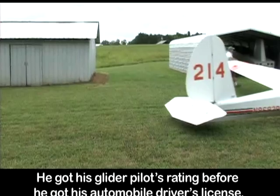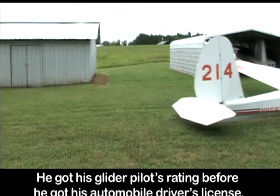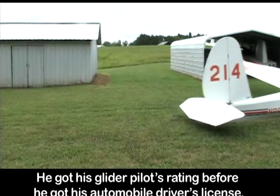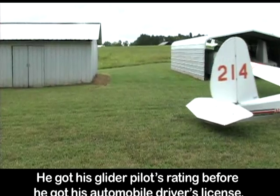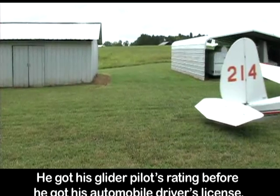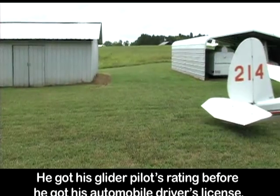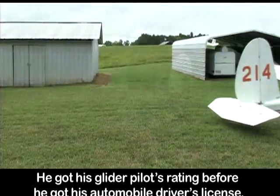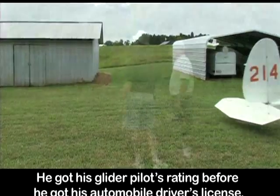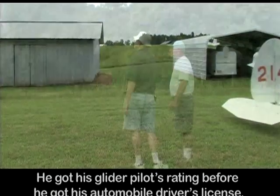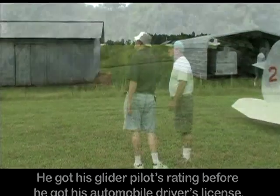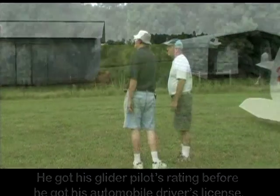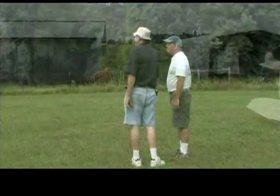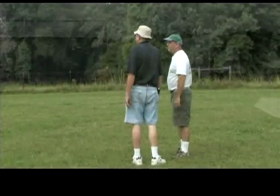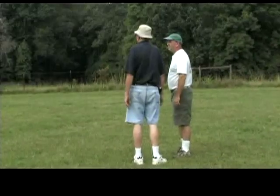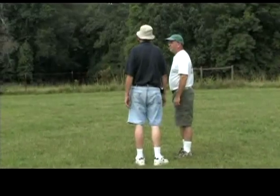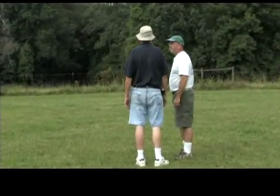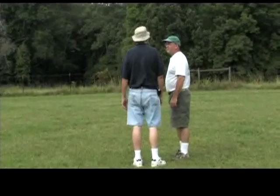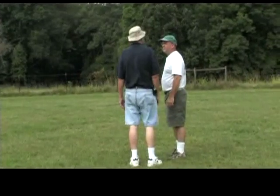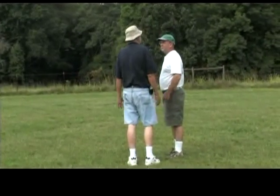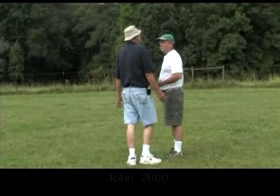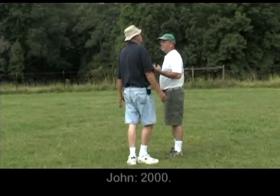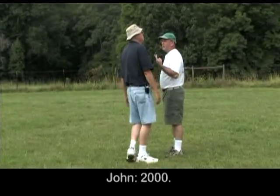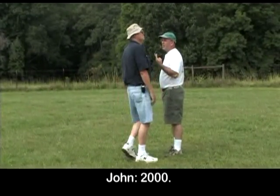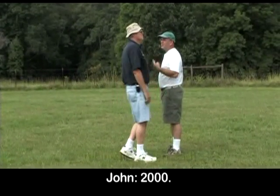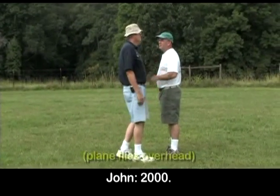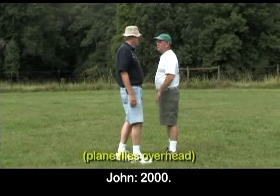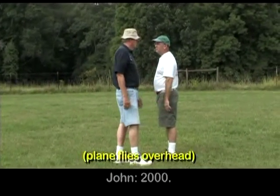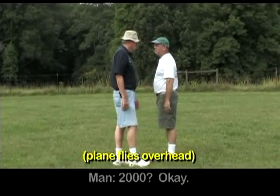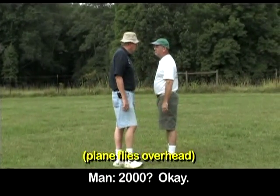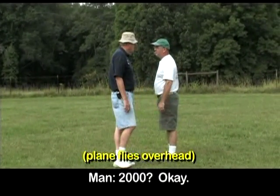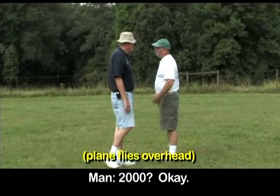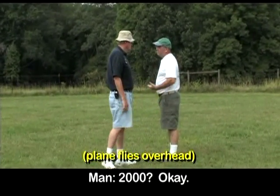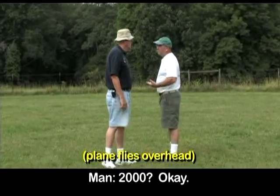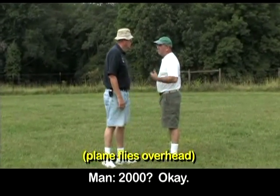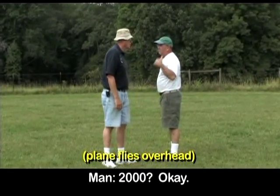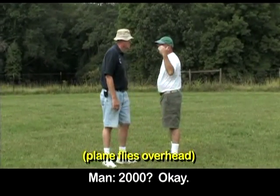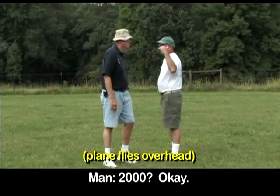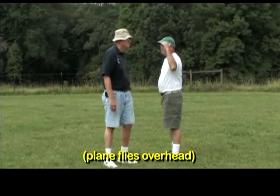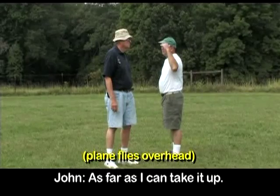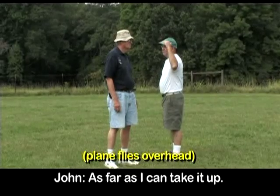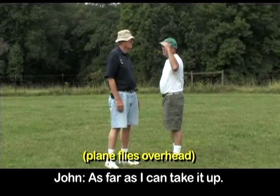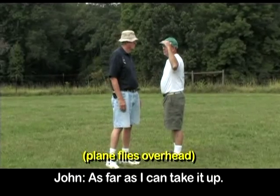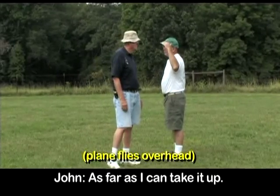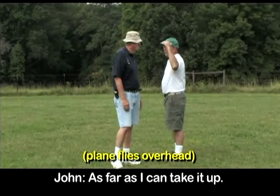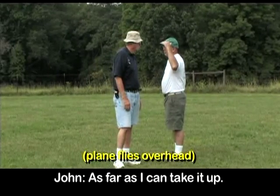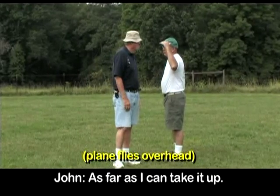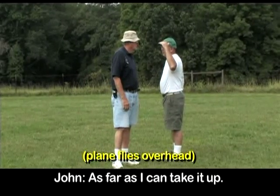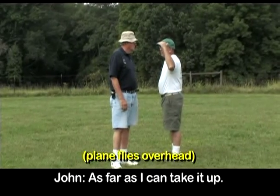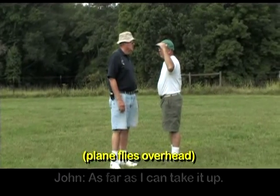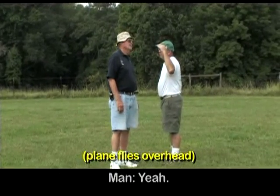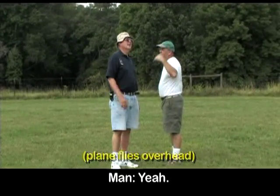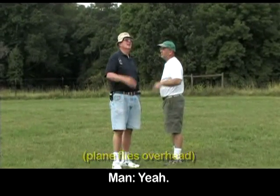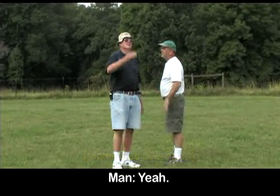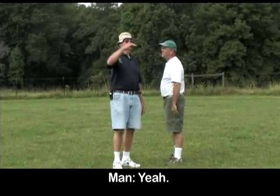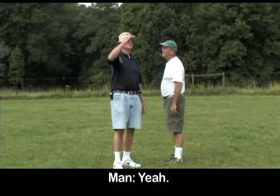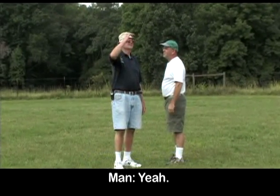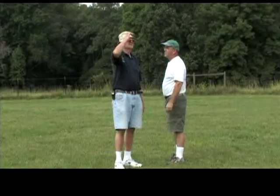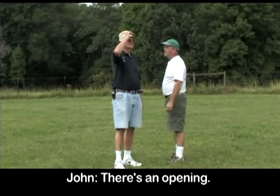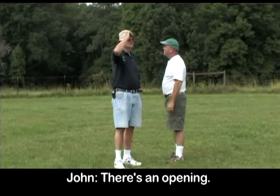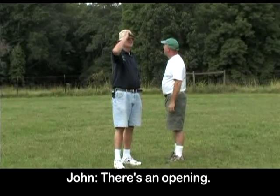automobile driver's license. 2000. 2000, okay. That's probably what can't get up. Yeah.